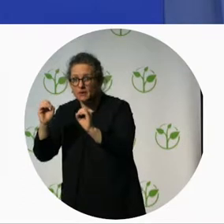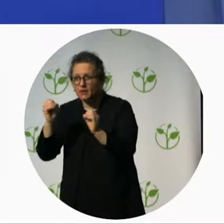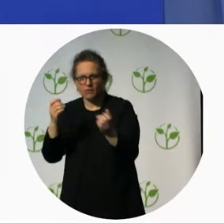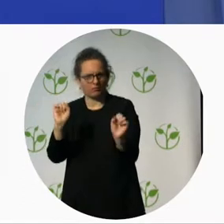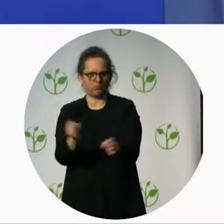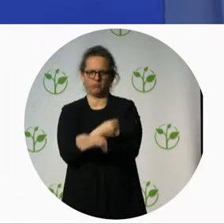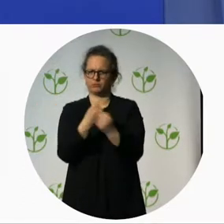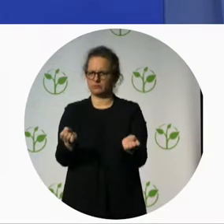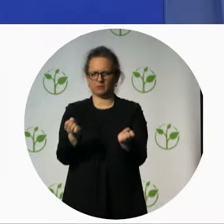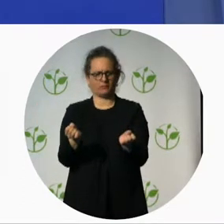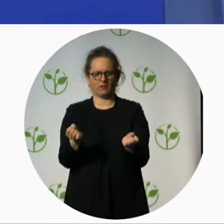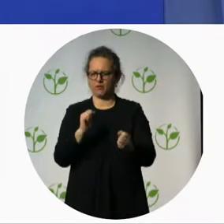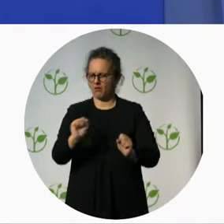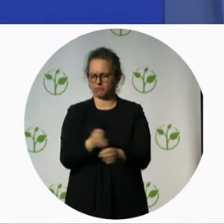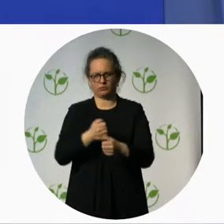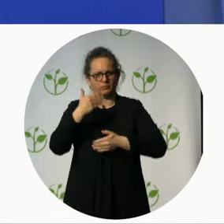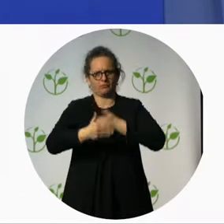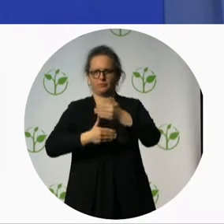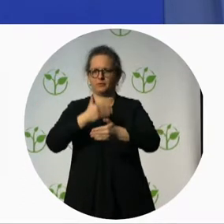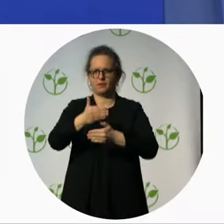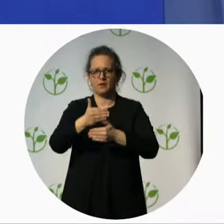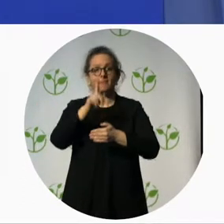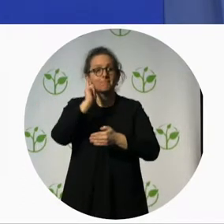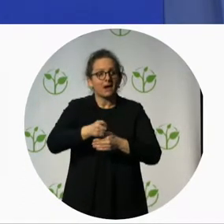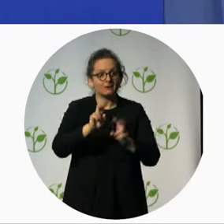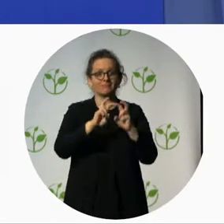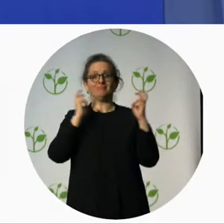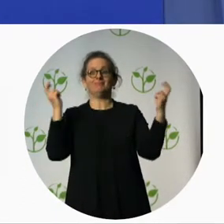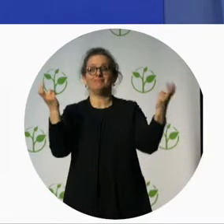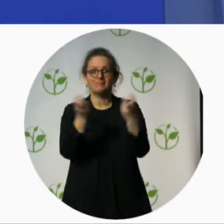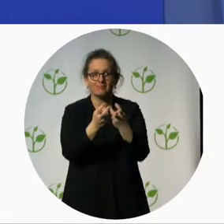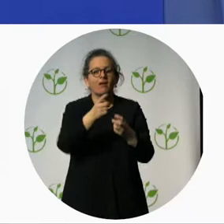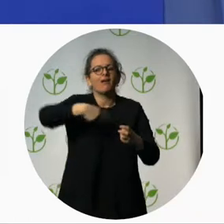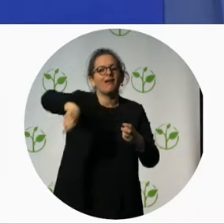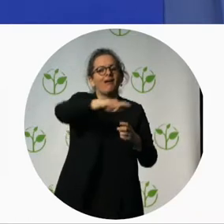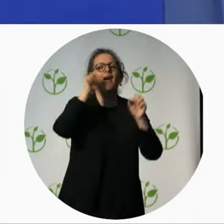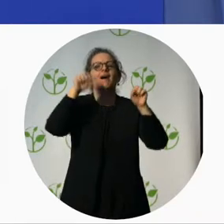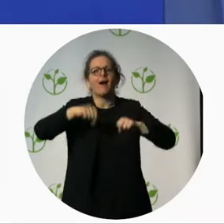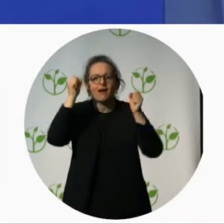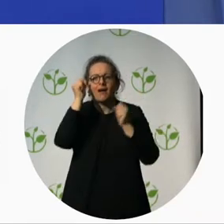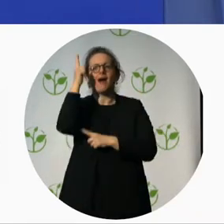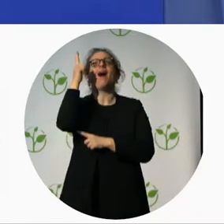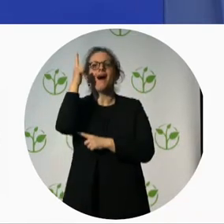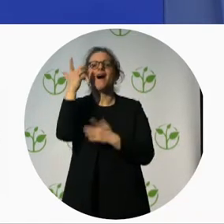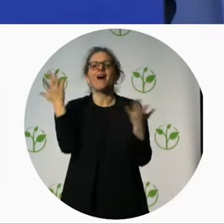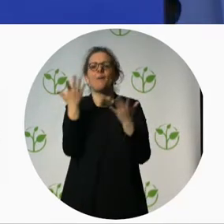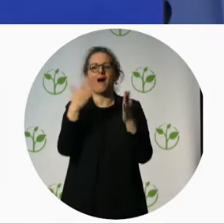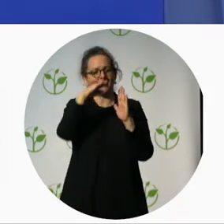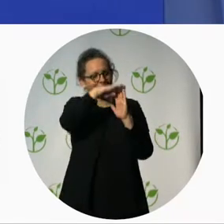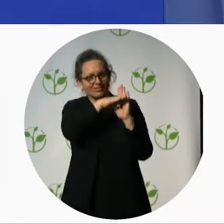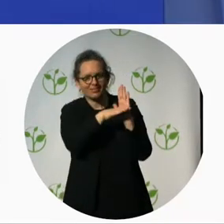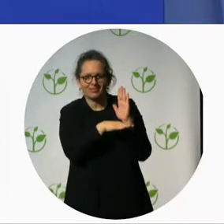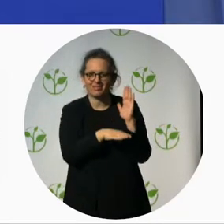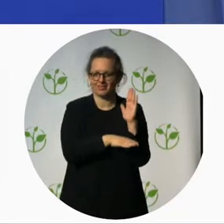the importance of this, and I think it will rather facilitate that. Well, at the first meeting, we ran